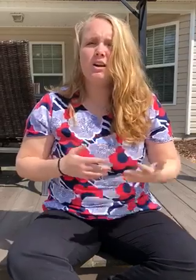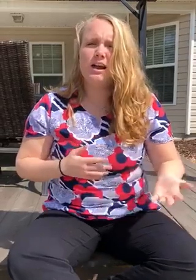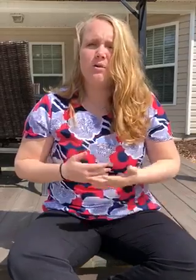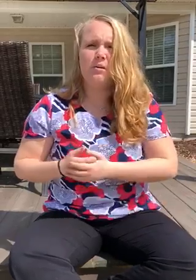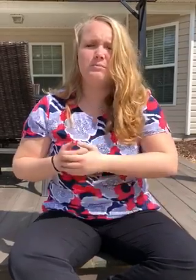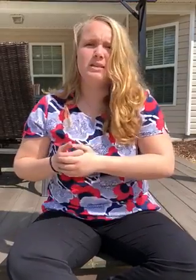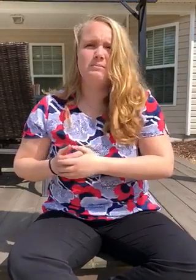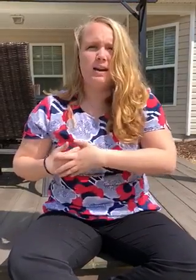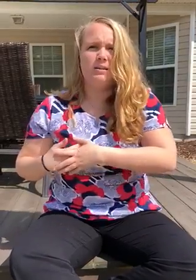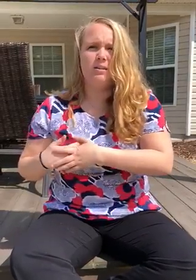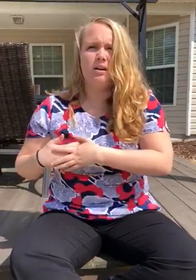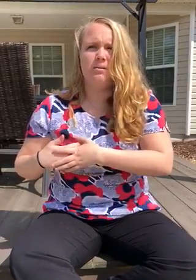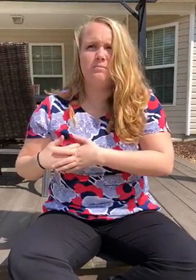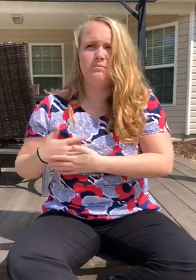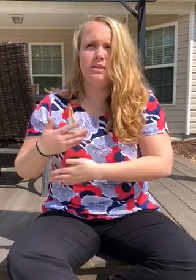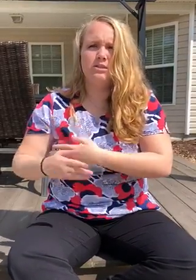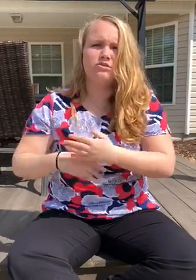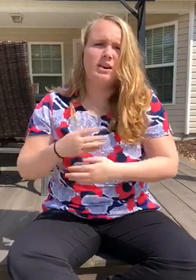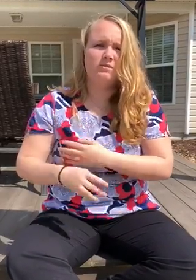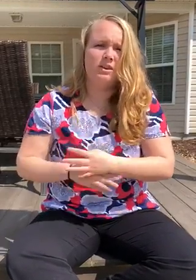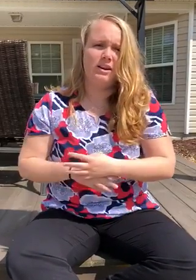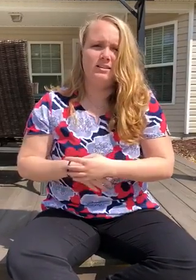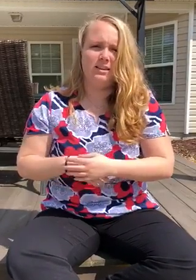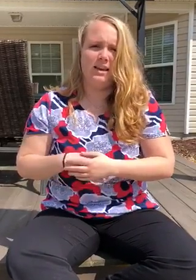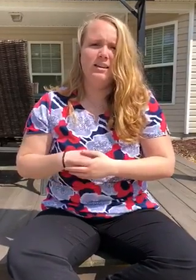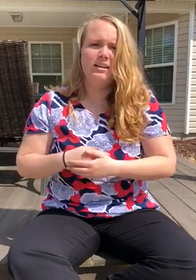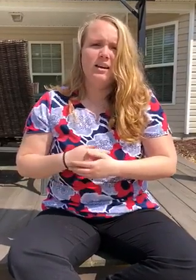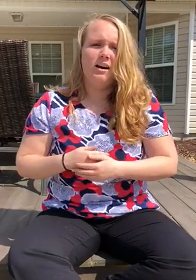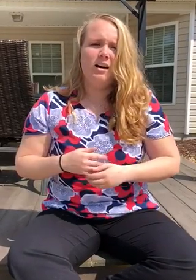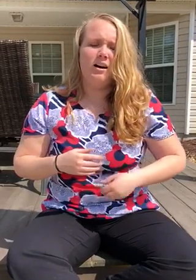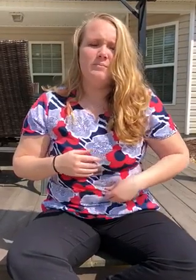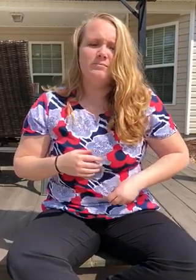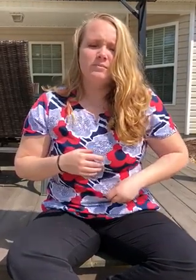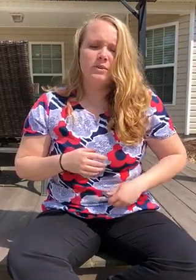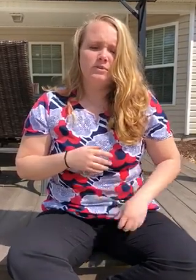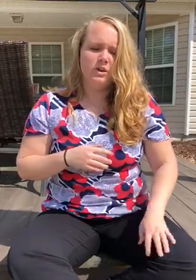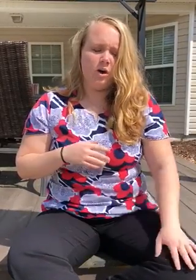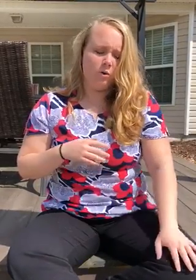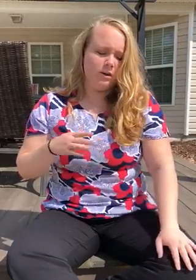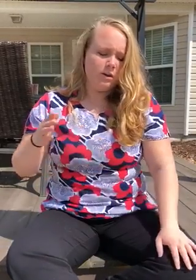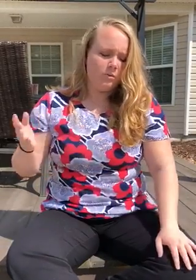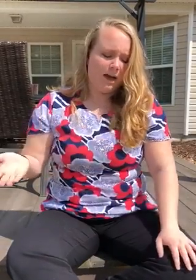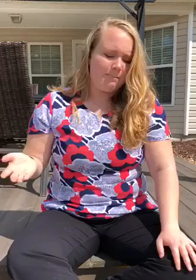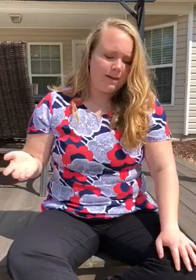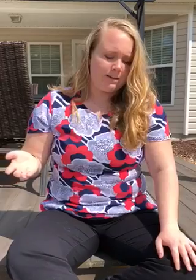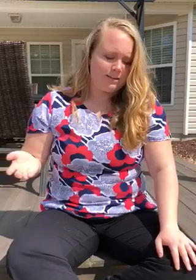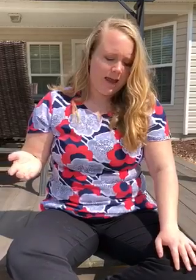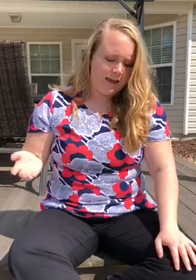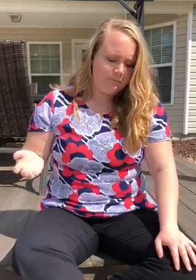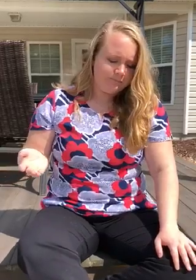cardiac problems. He might get stressed very easily. So with that being said,